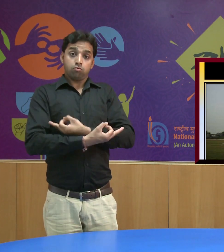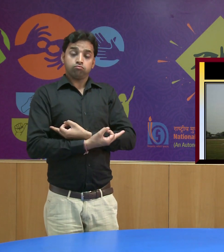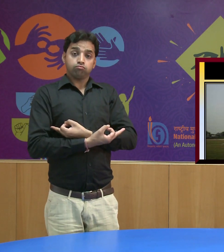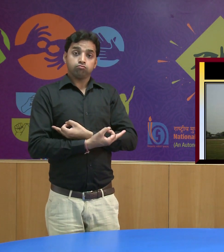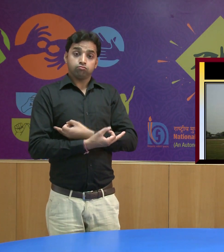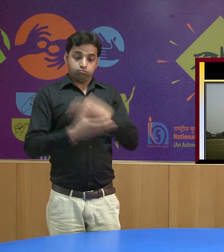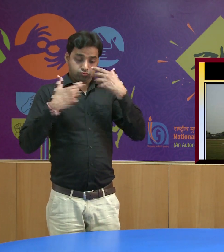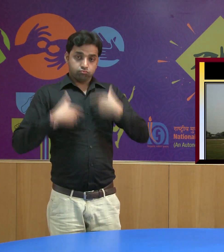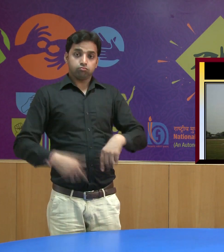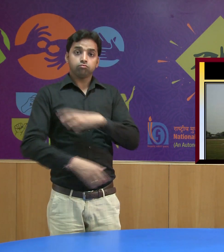kept.